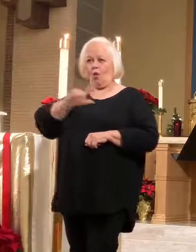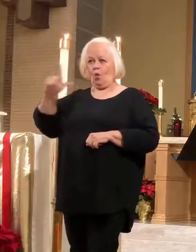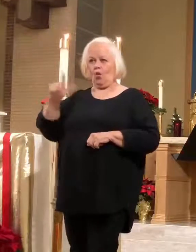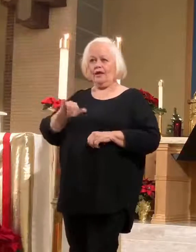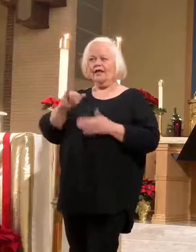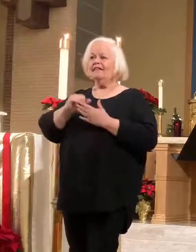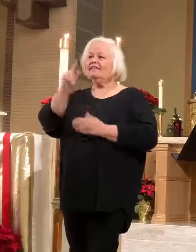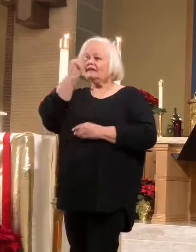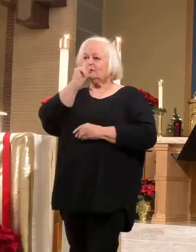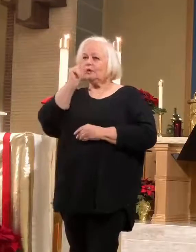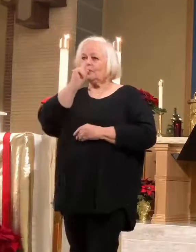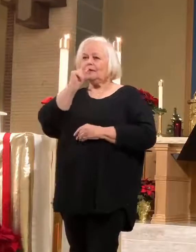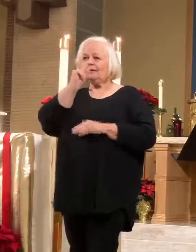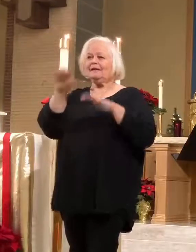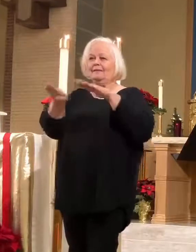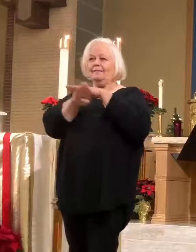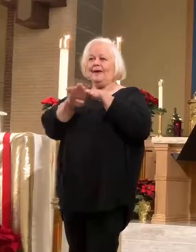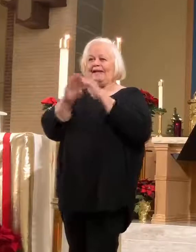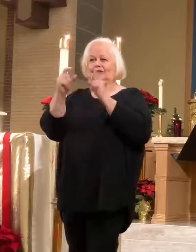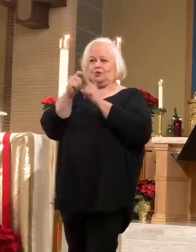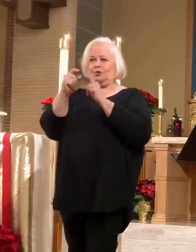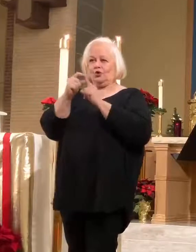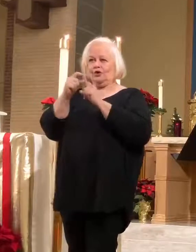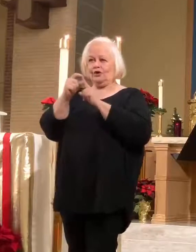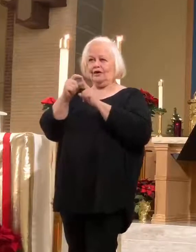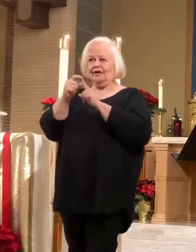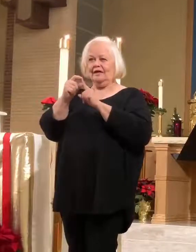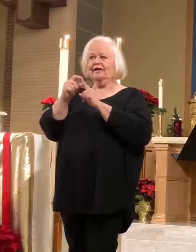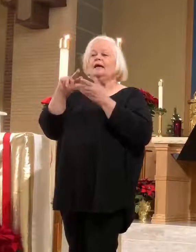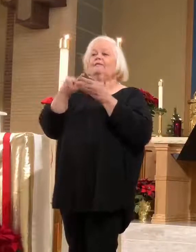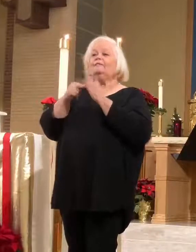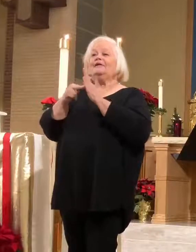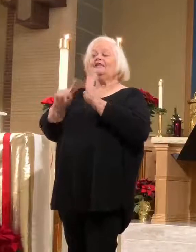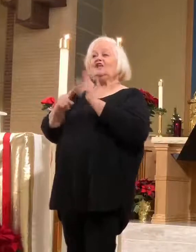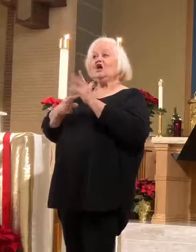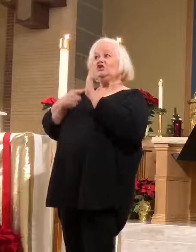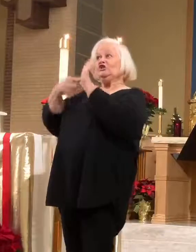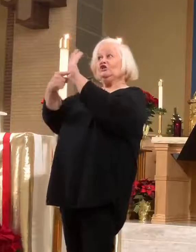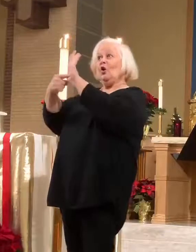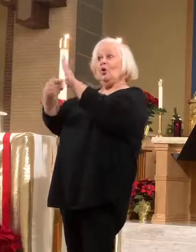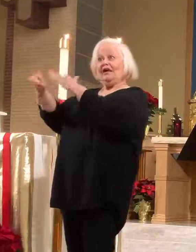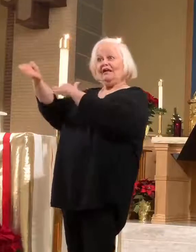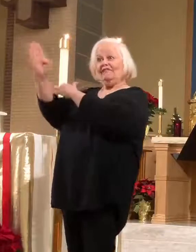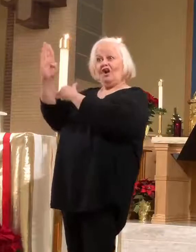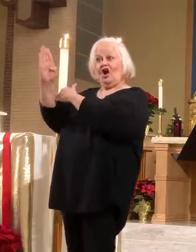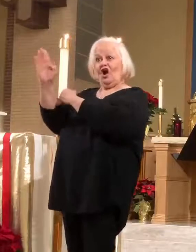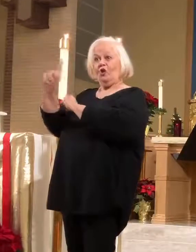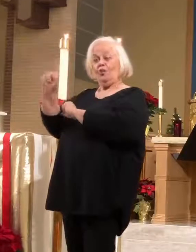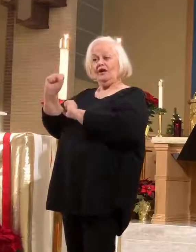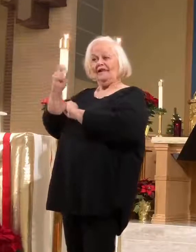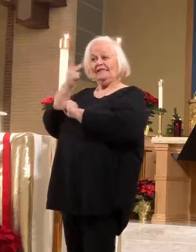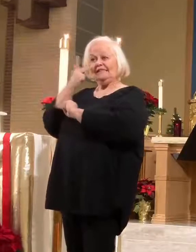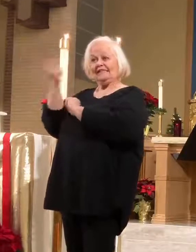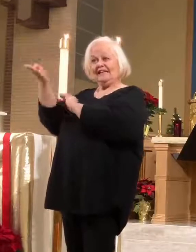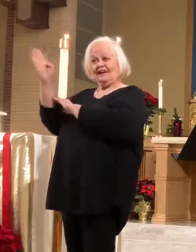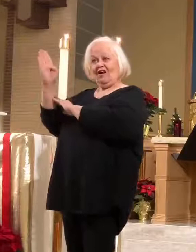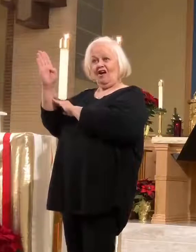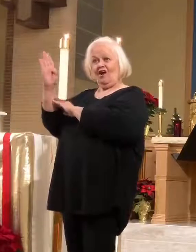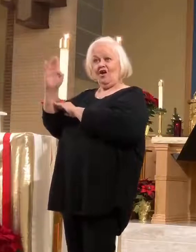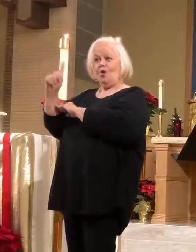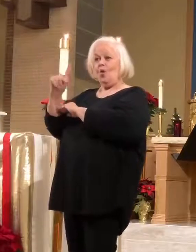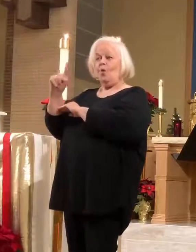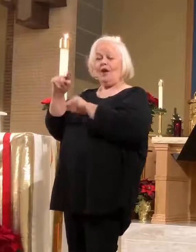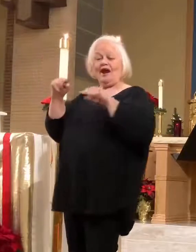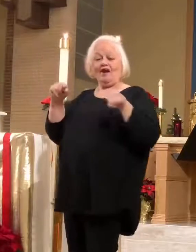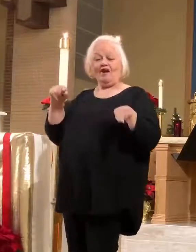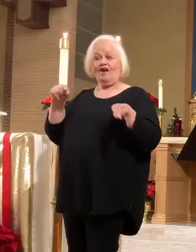It's a Greek-based word. It's the manifestation of God. It's where these